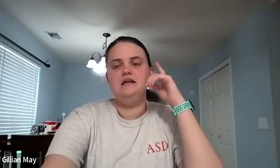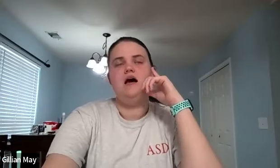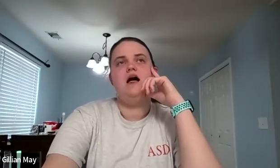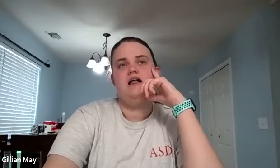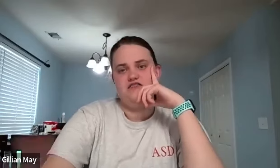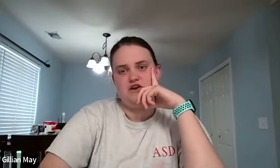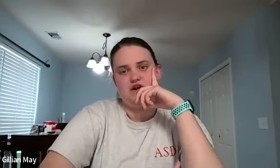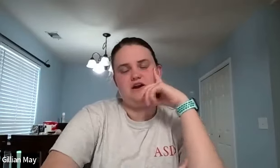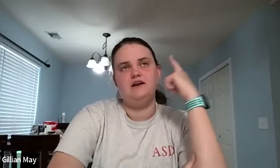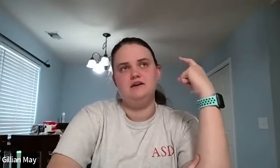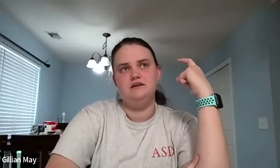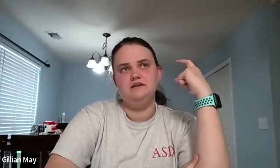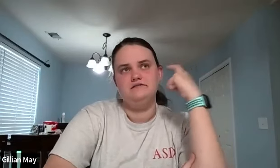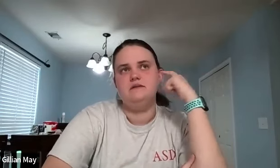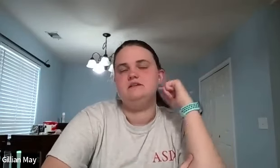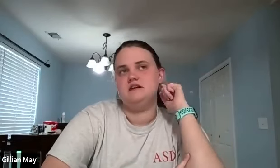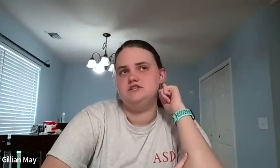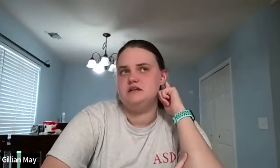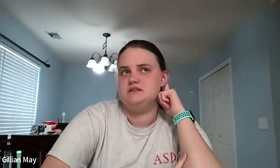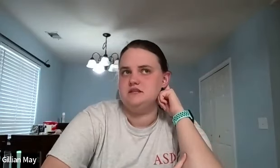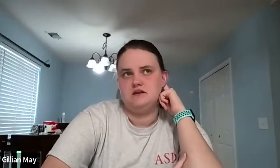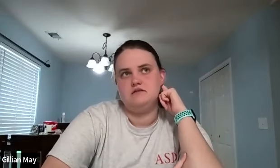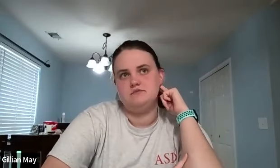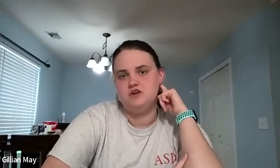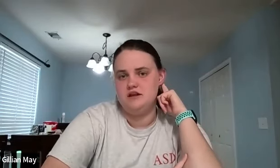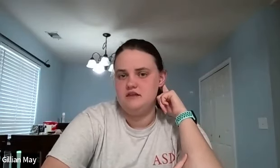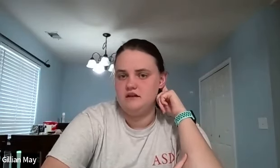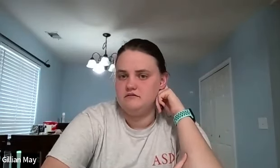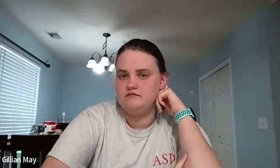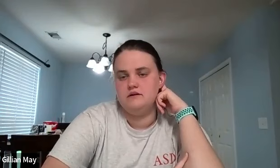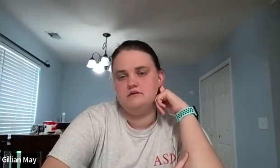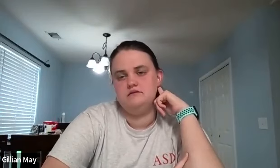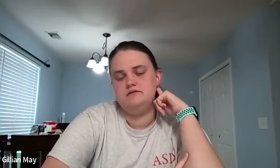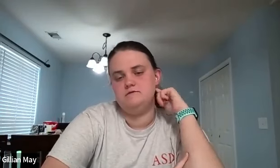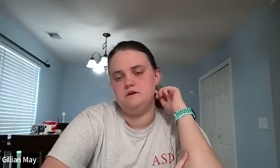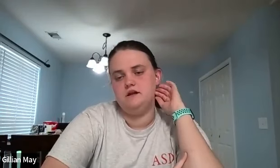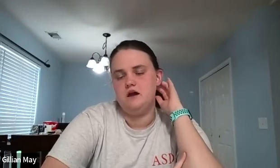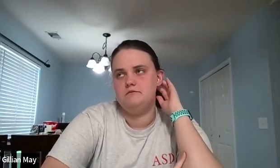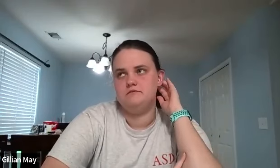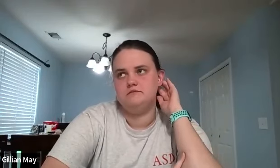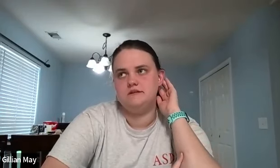any other family signs you guys can think of? I'm trying to think of different